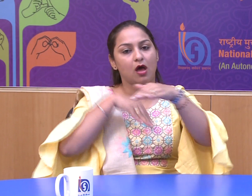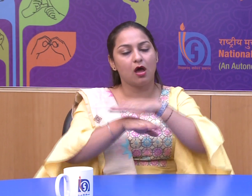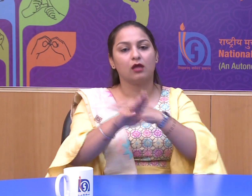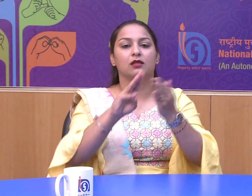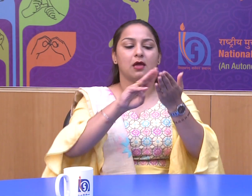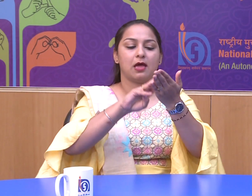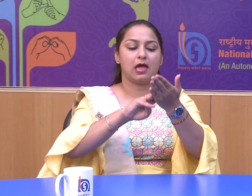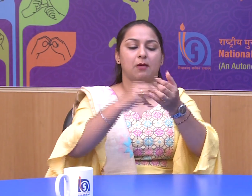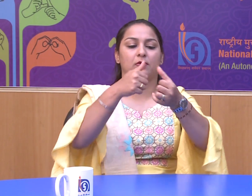Maharashtra,